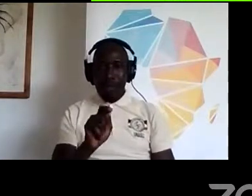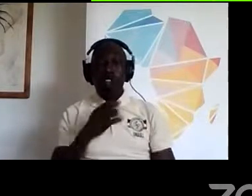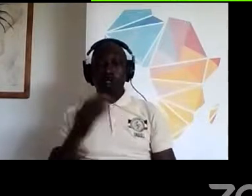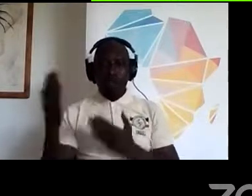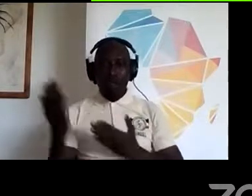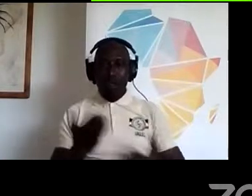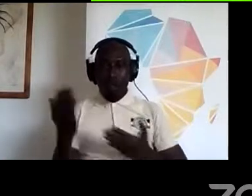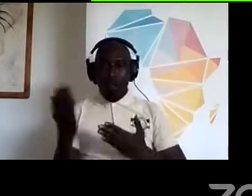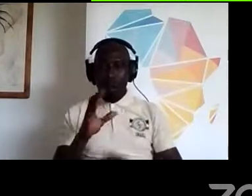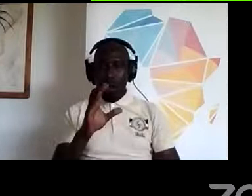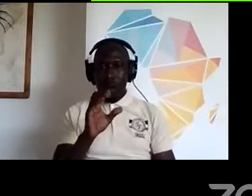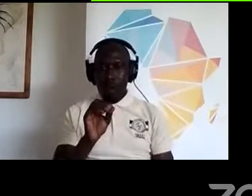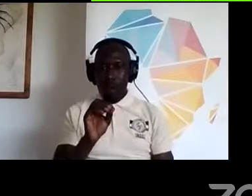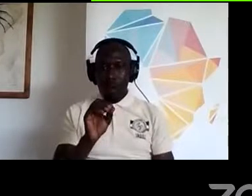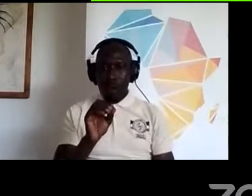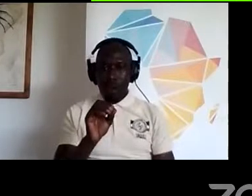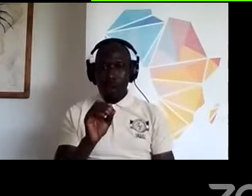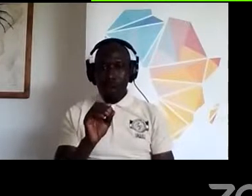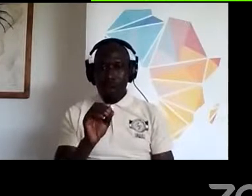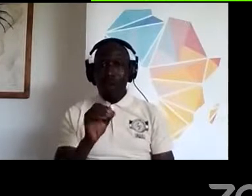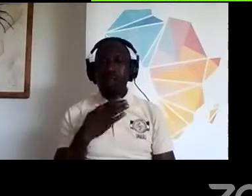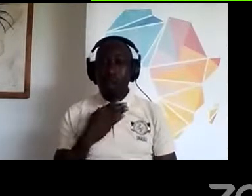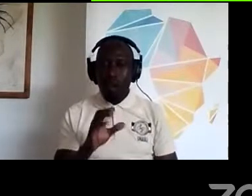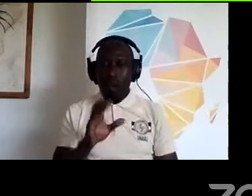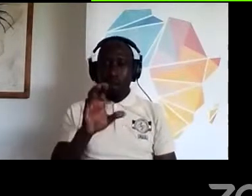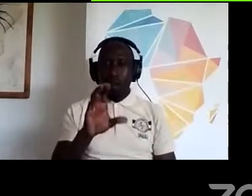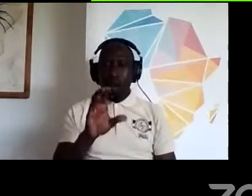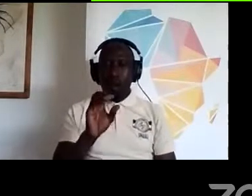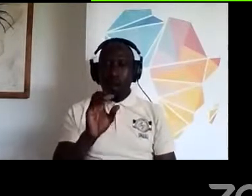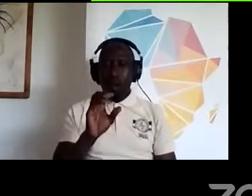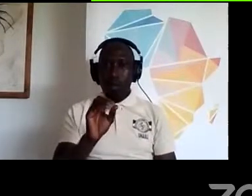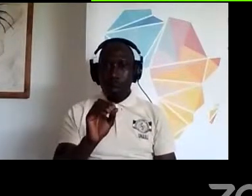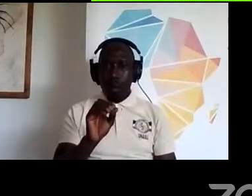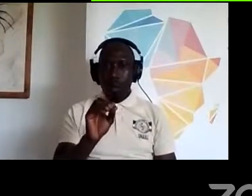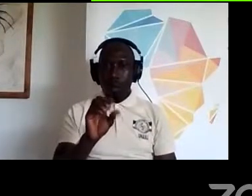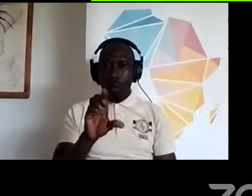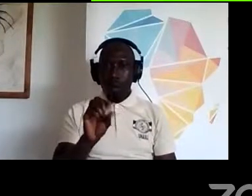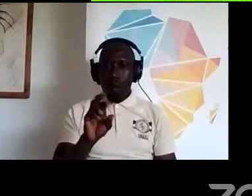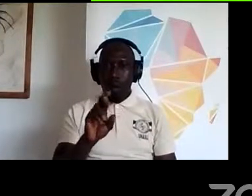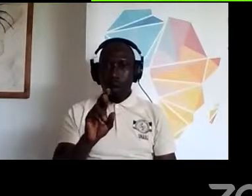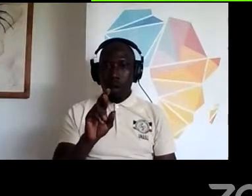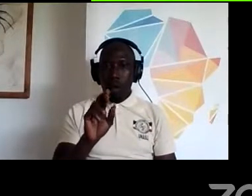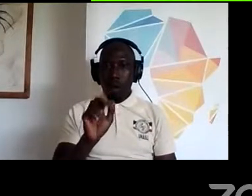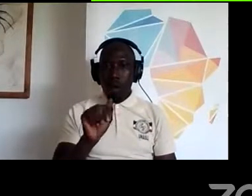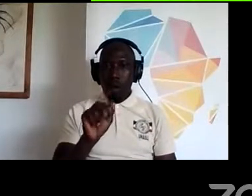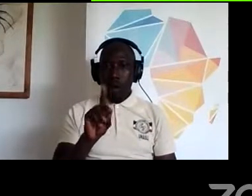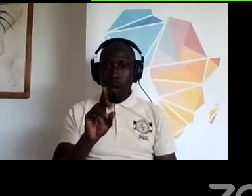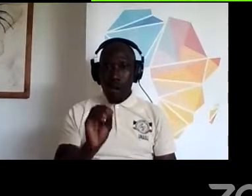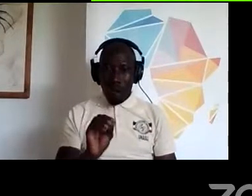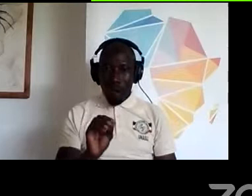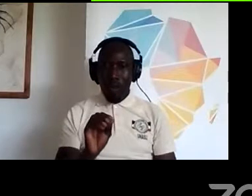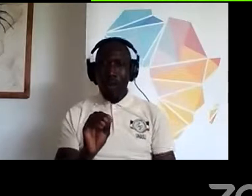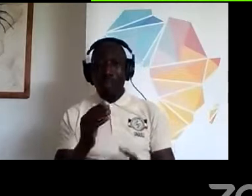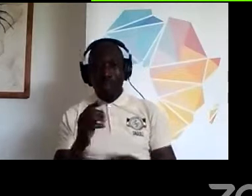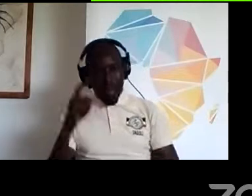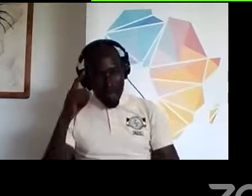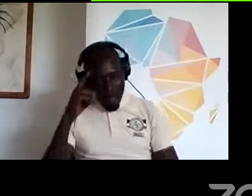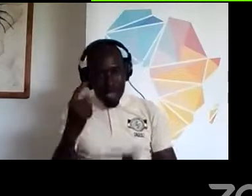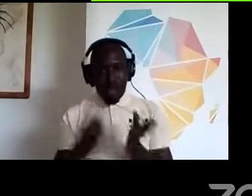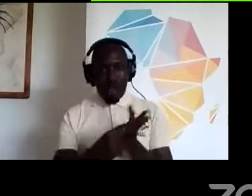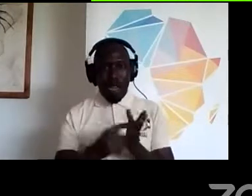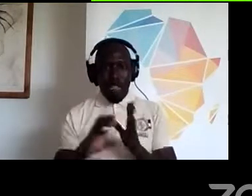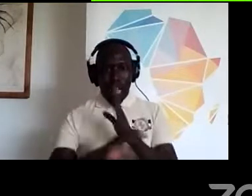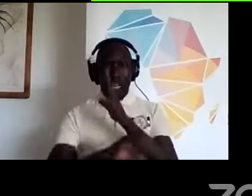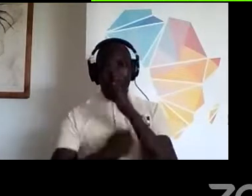Colorado from Maputo to Uganda, because I think Ugandans are cheating. They are more in the panel than the others. But I want to